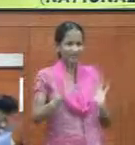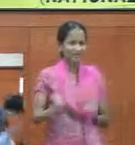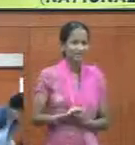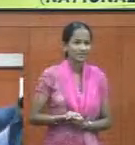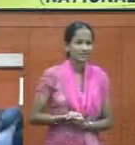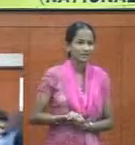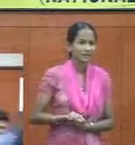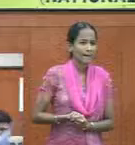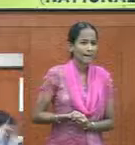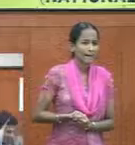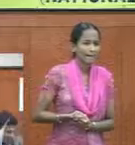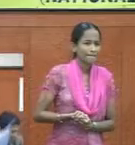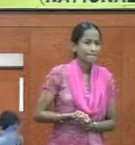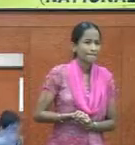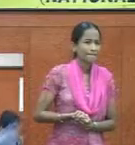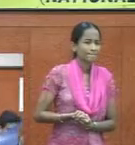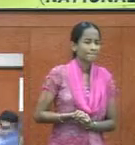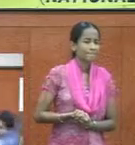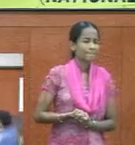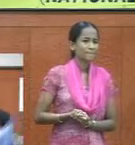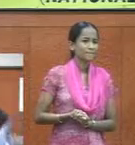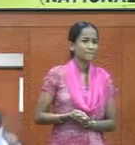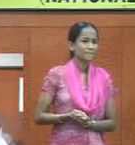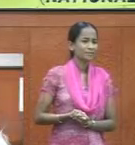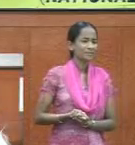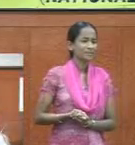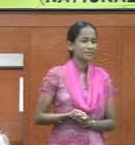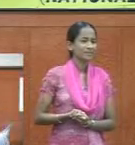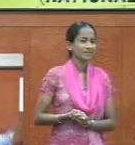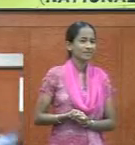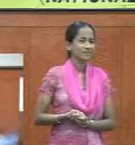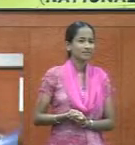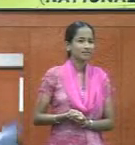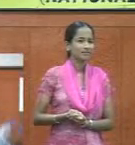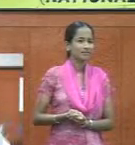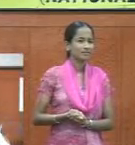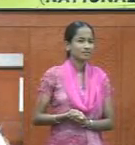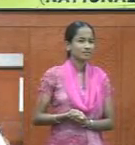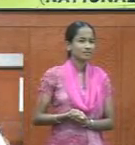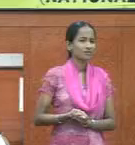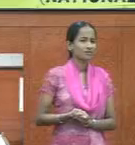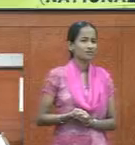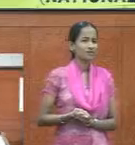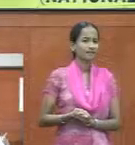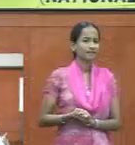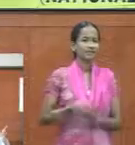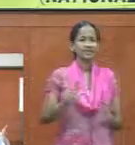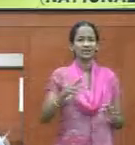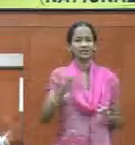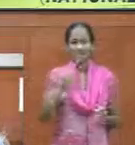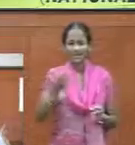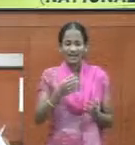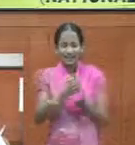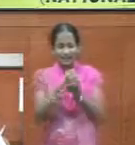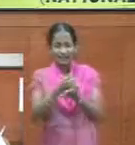are discussing among ourselves that because the remedy is provided, we have to exhaust the alternative remedy